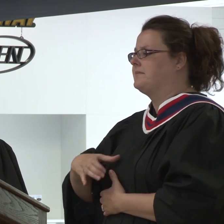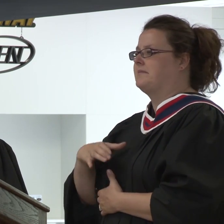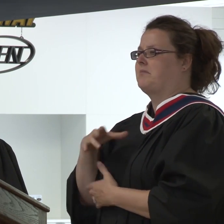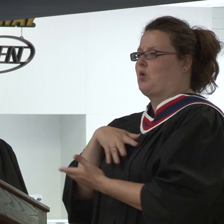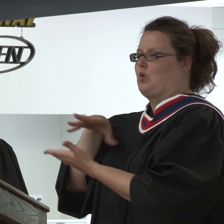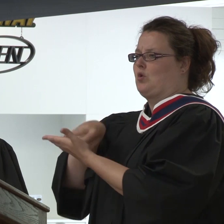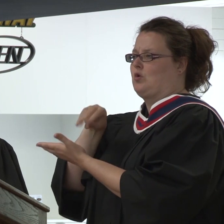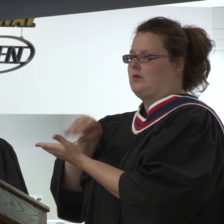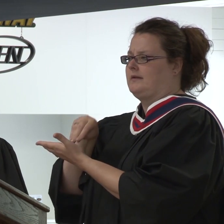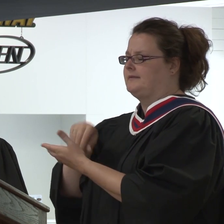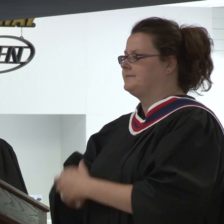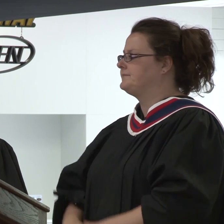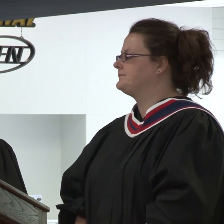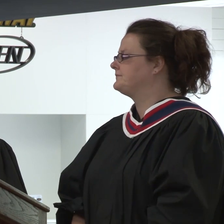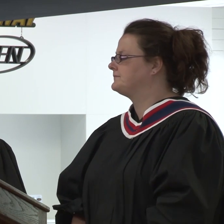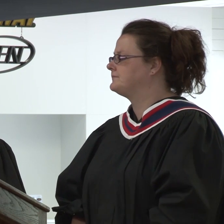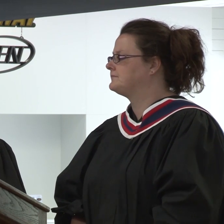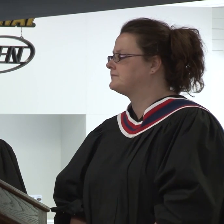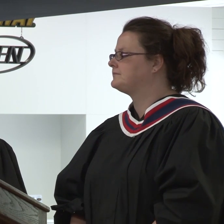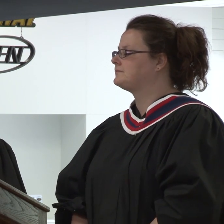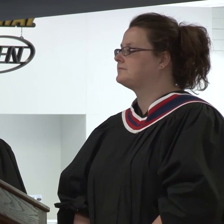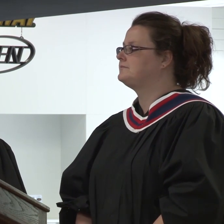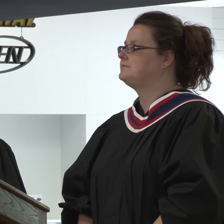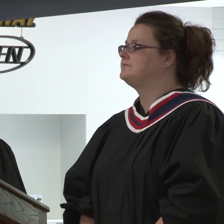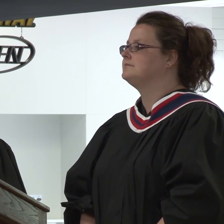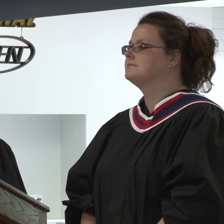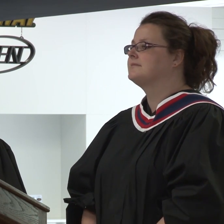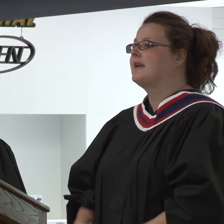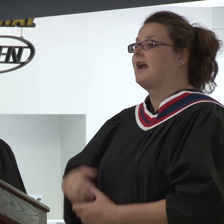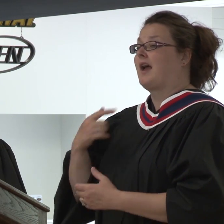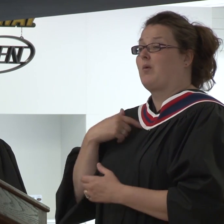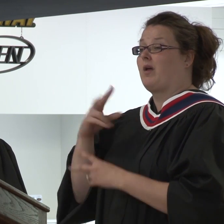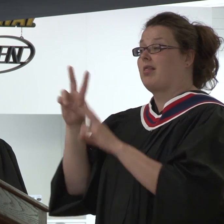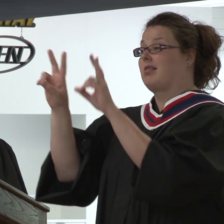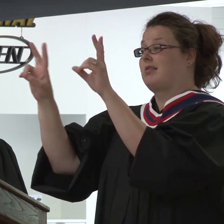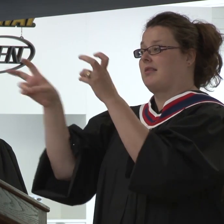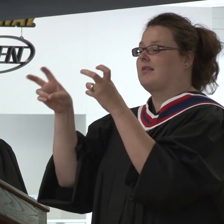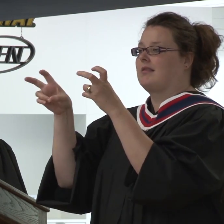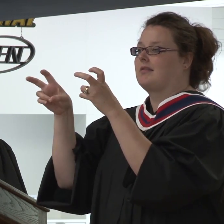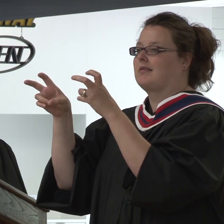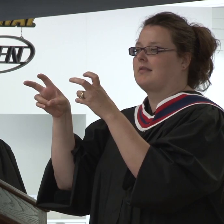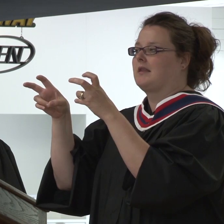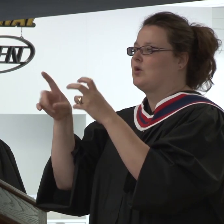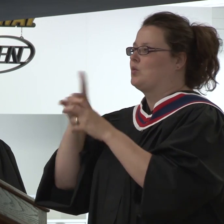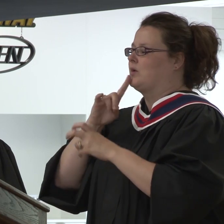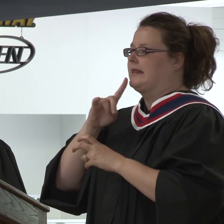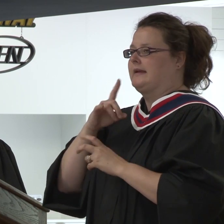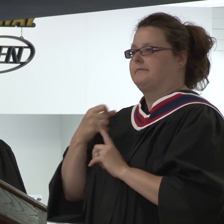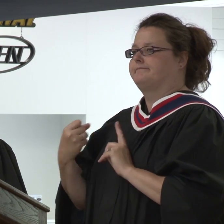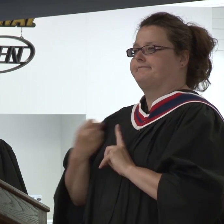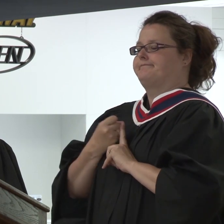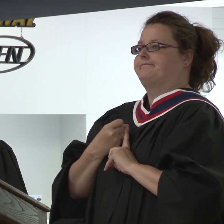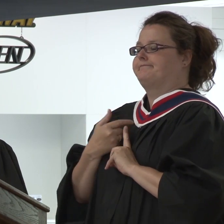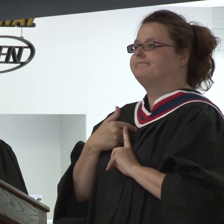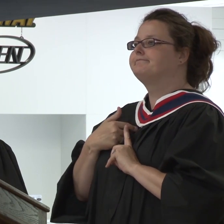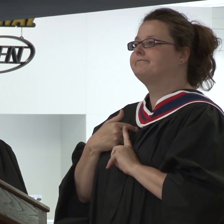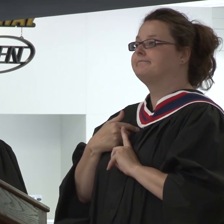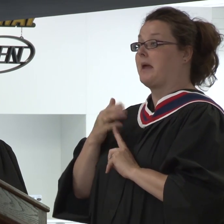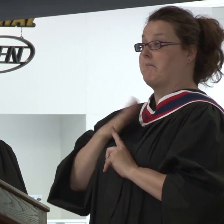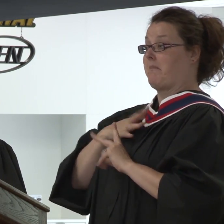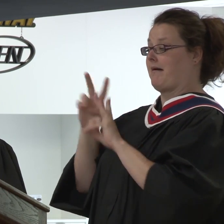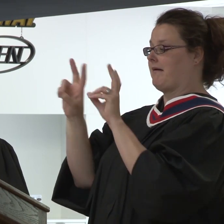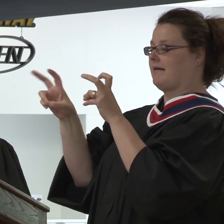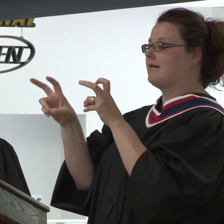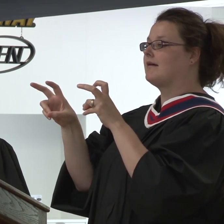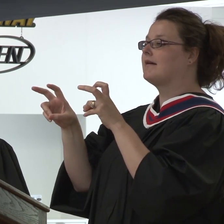about learning. So I want to conclude with a mantra of mine that is very close to my heart. It's not my